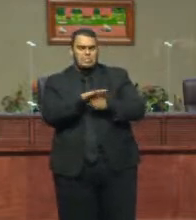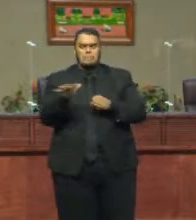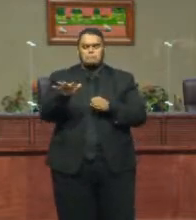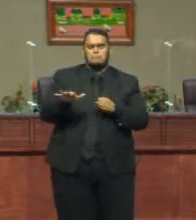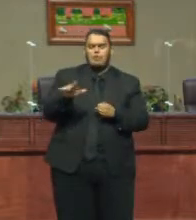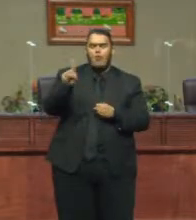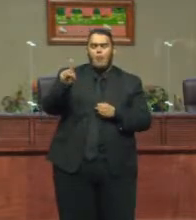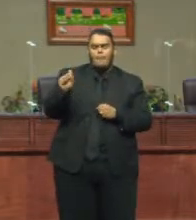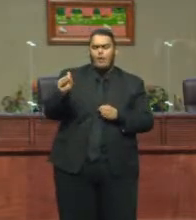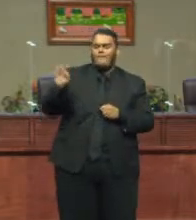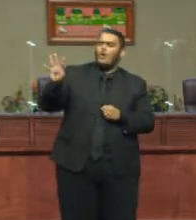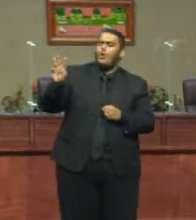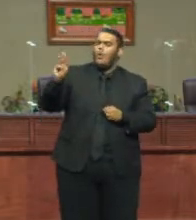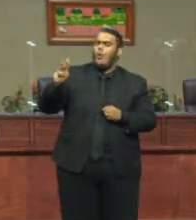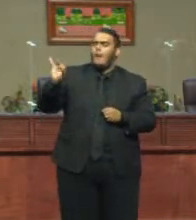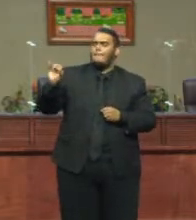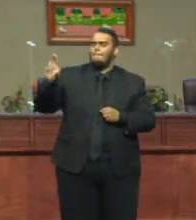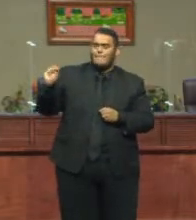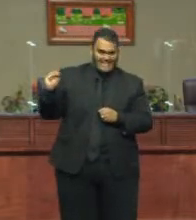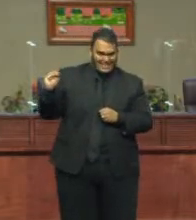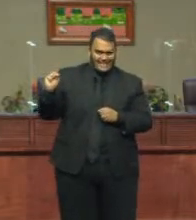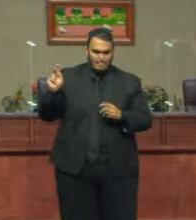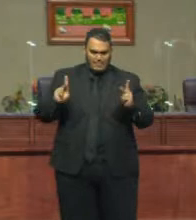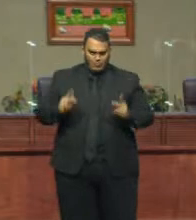residents that we have,